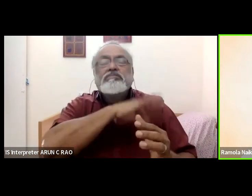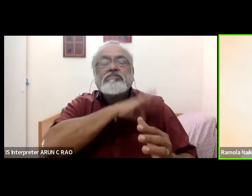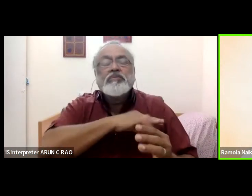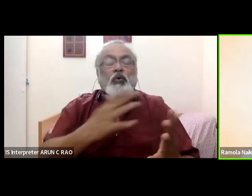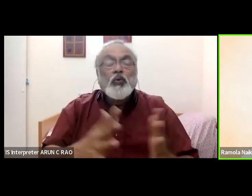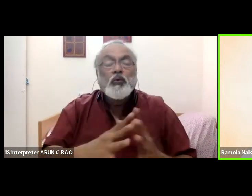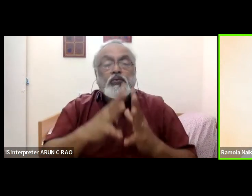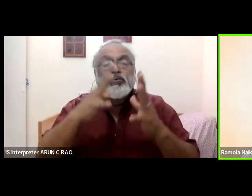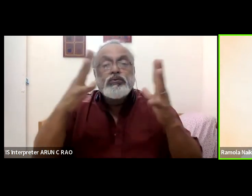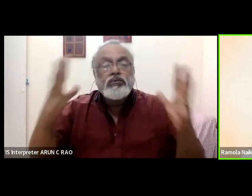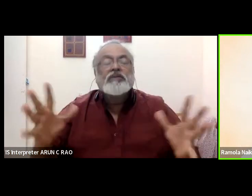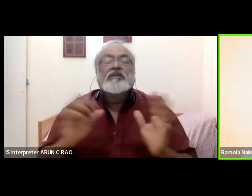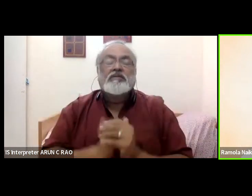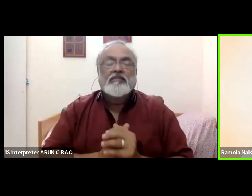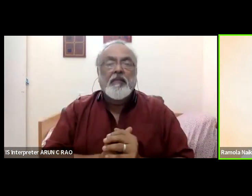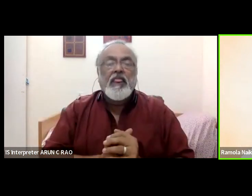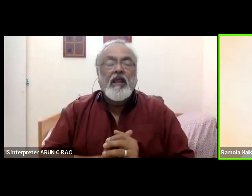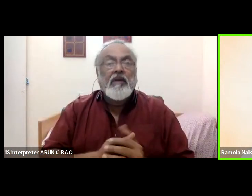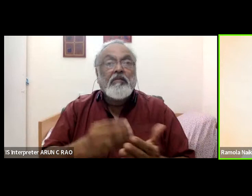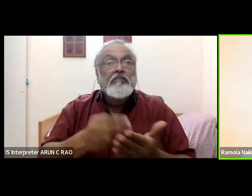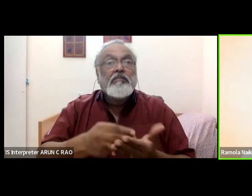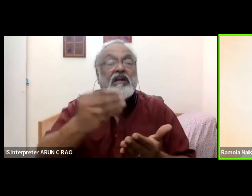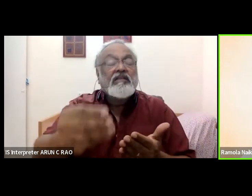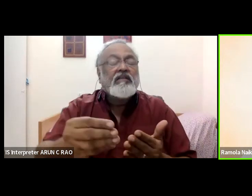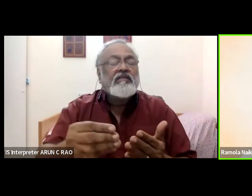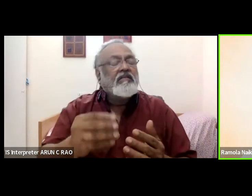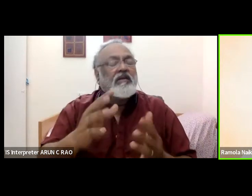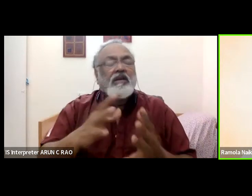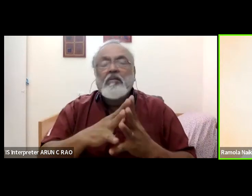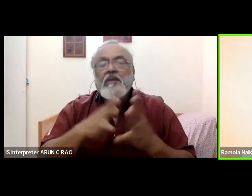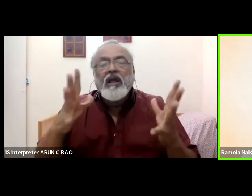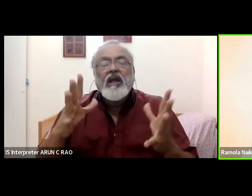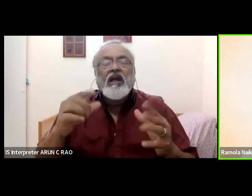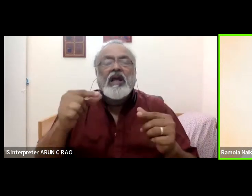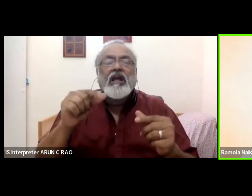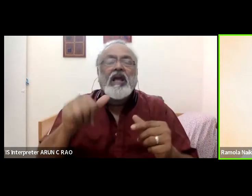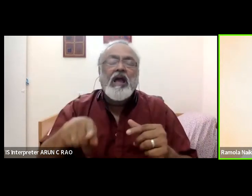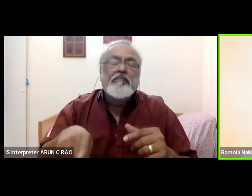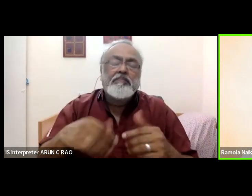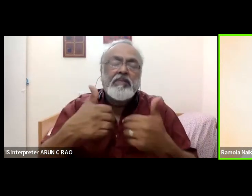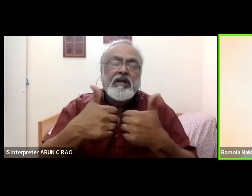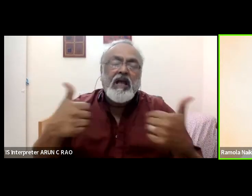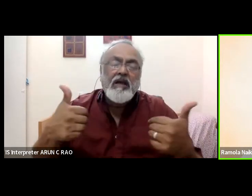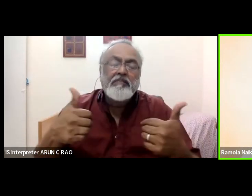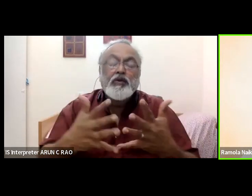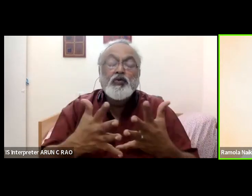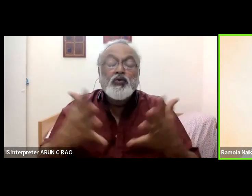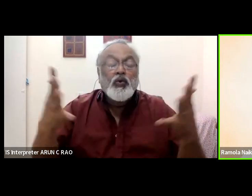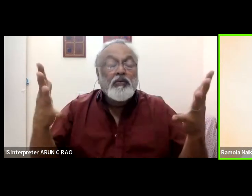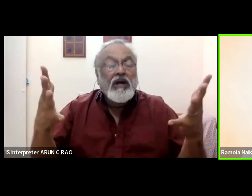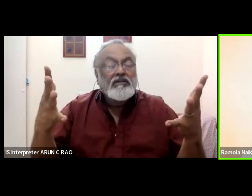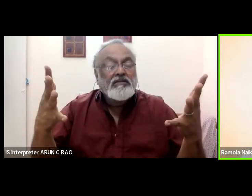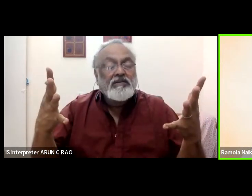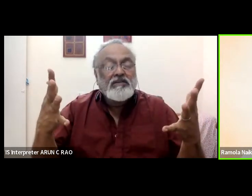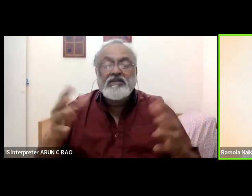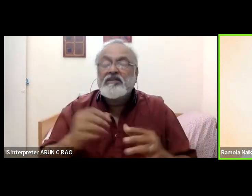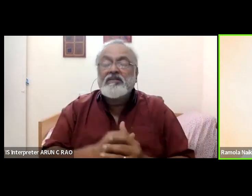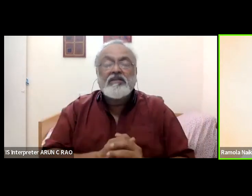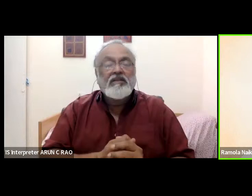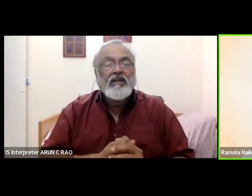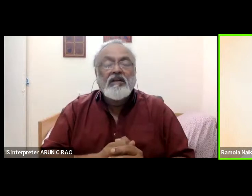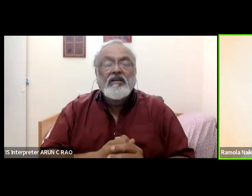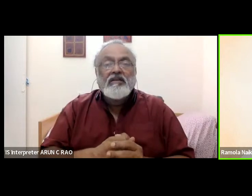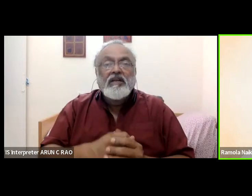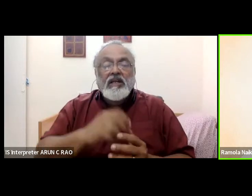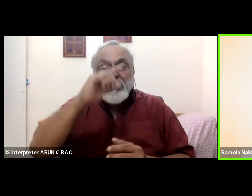large for even basic infrastructure. So for example, if we take India needs to invest more than 840 billion over